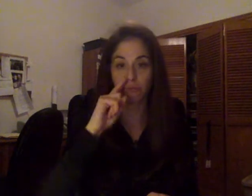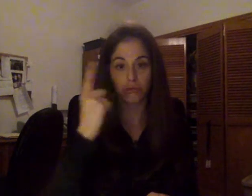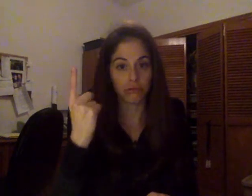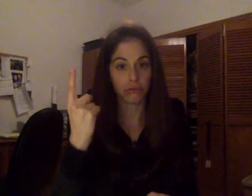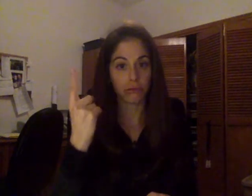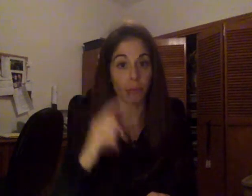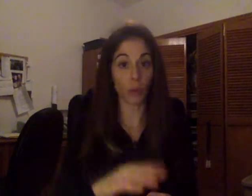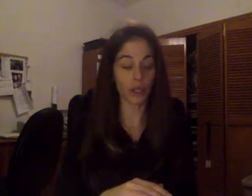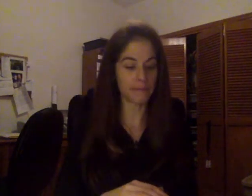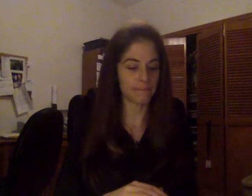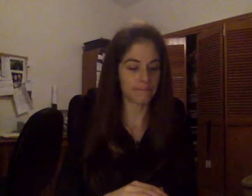Bored.